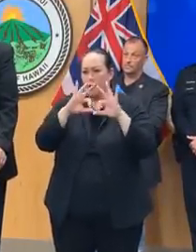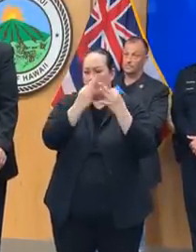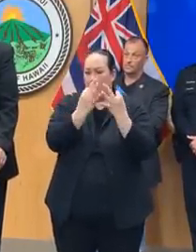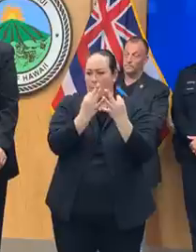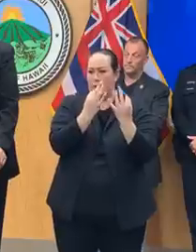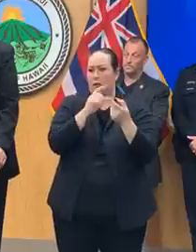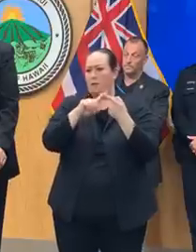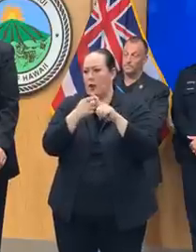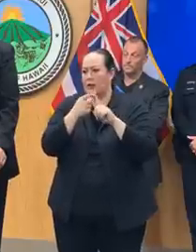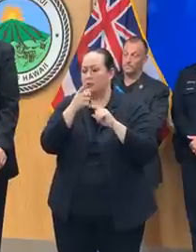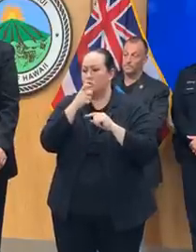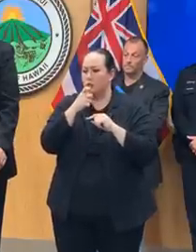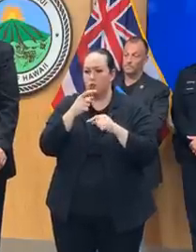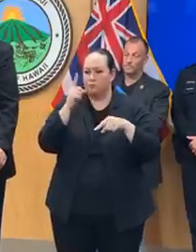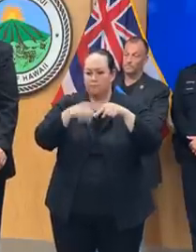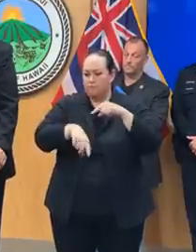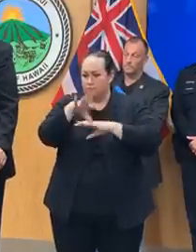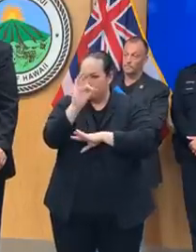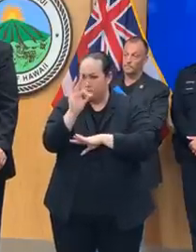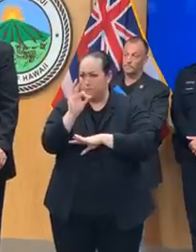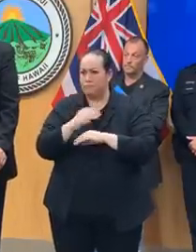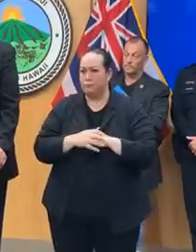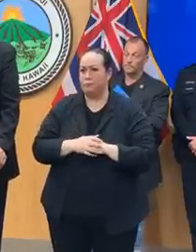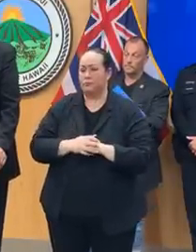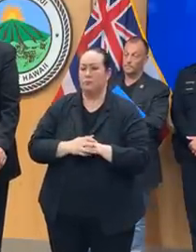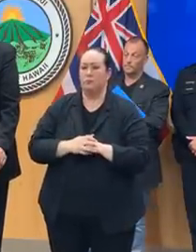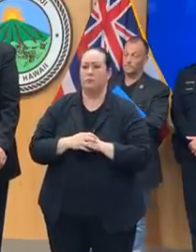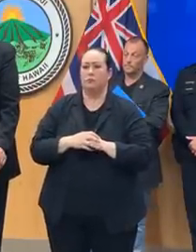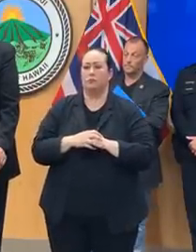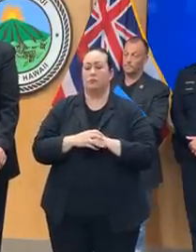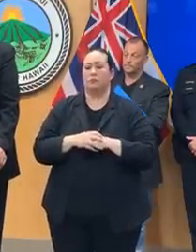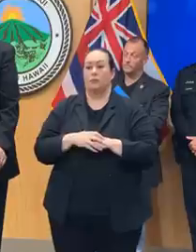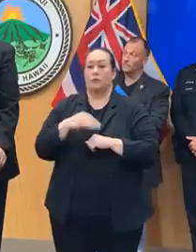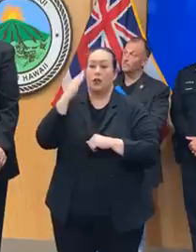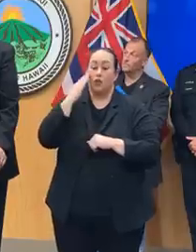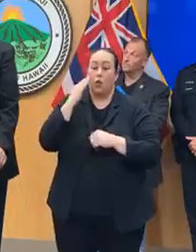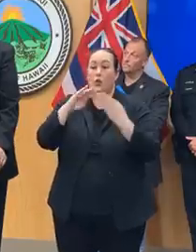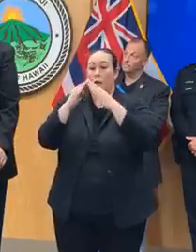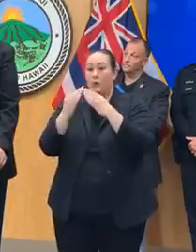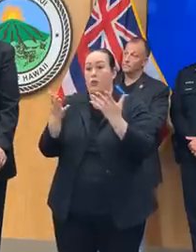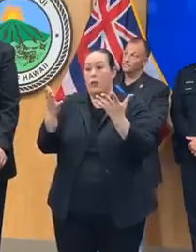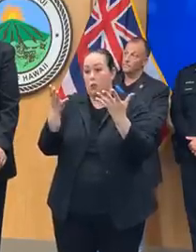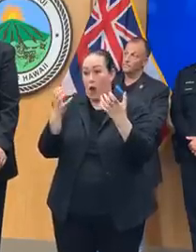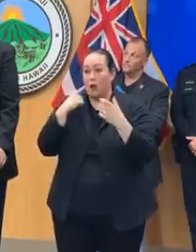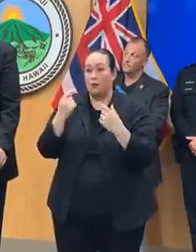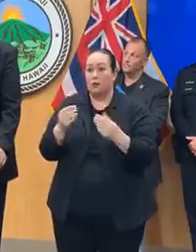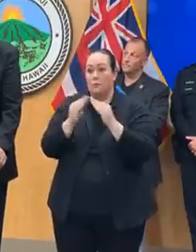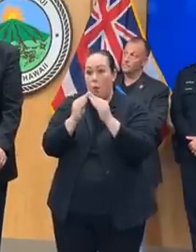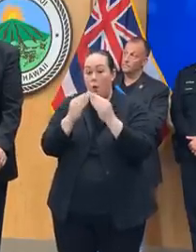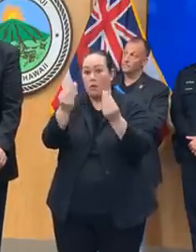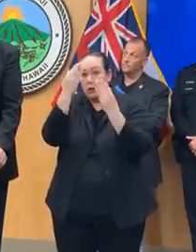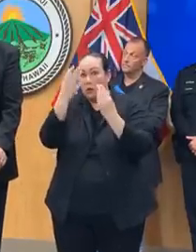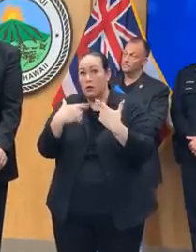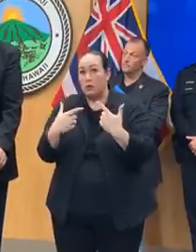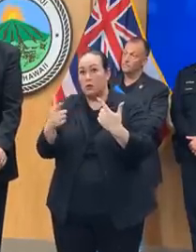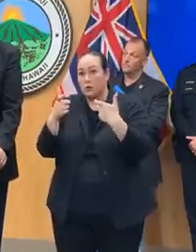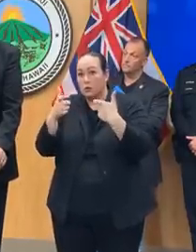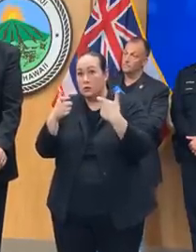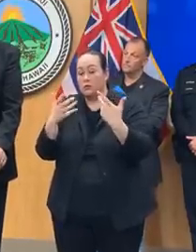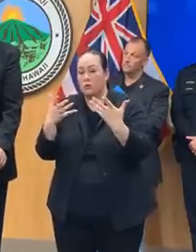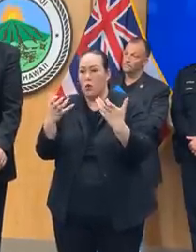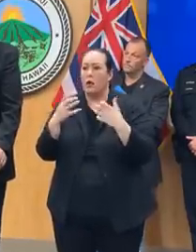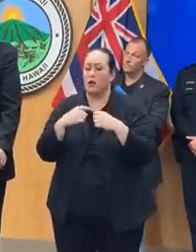for. We know the community wants us to move quicker, and we will continue to get better at what we're doing, and again,